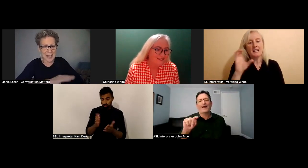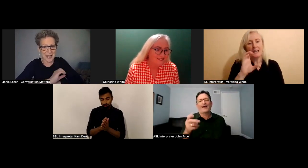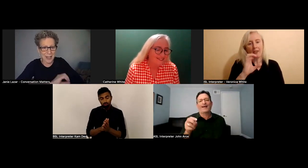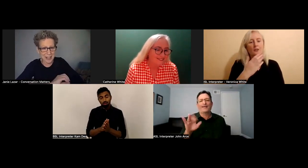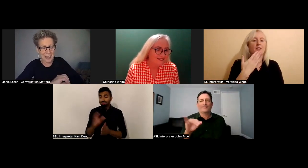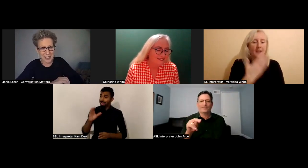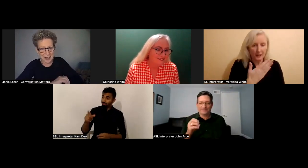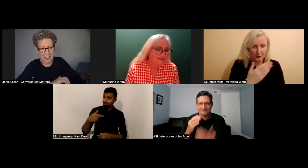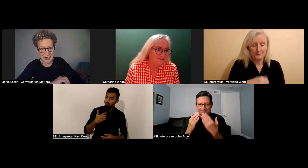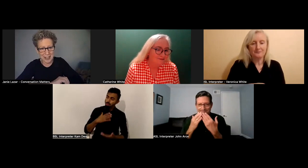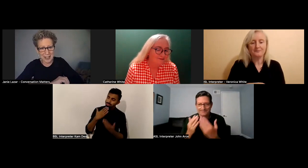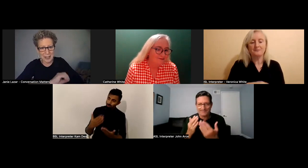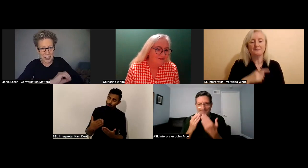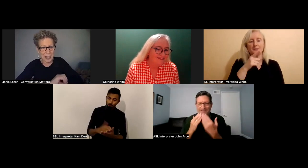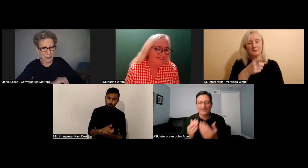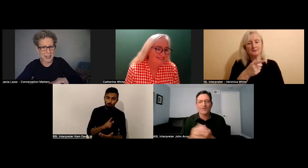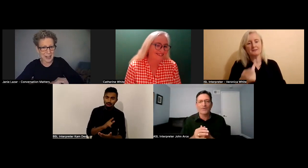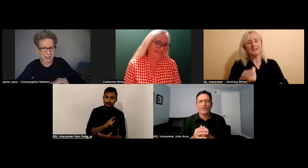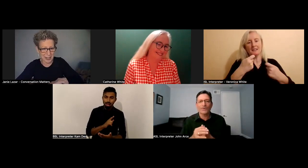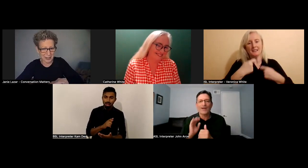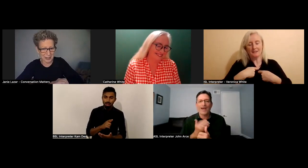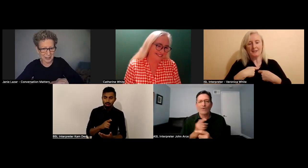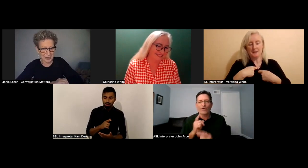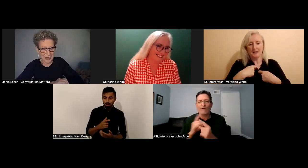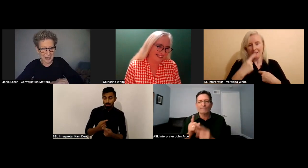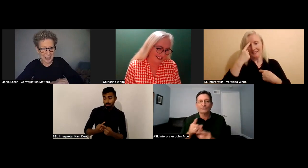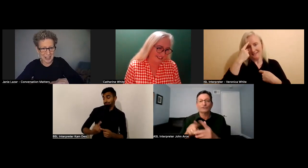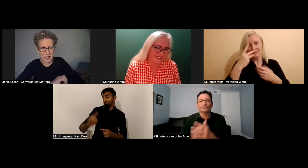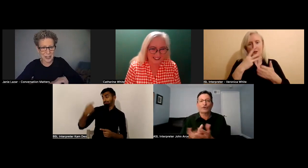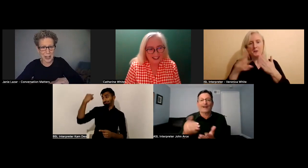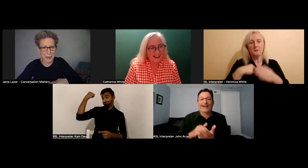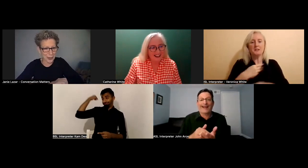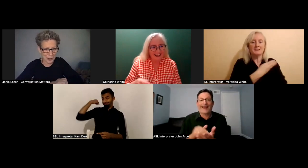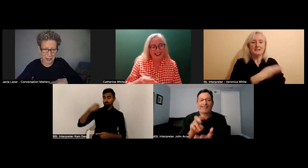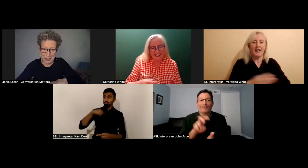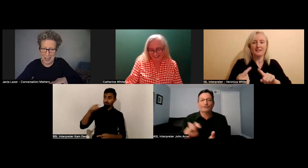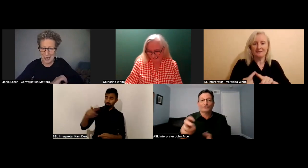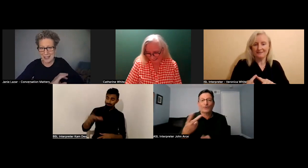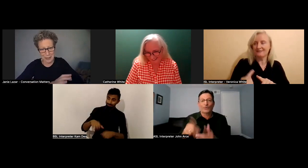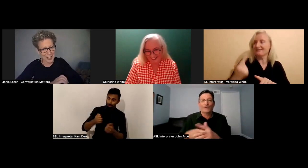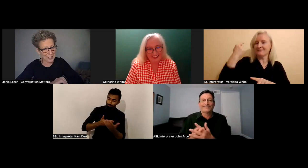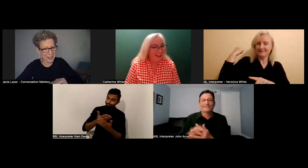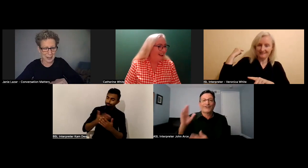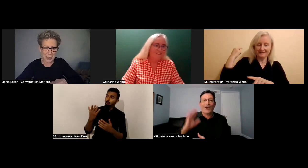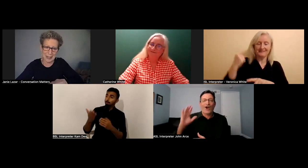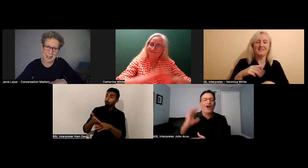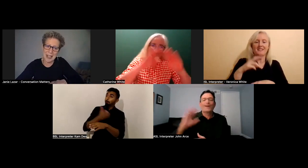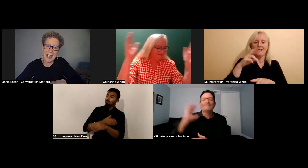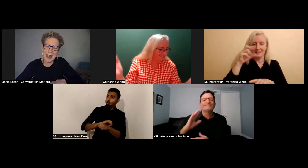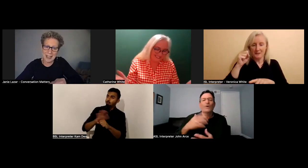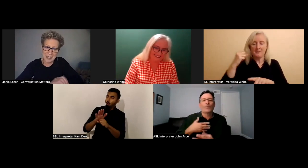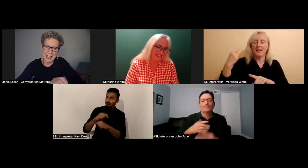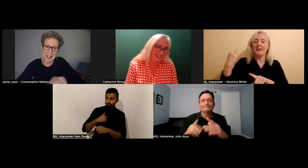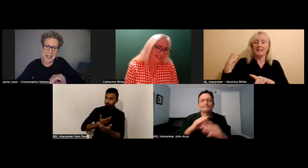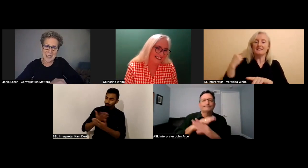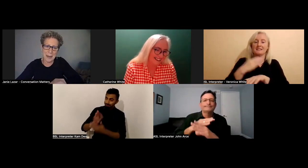done is reignited the journey that we started on. It's just that COVID got in the way and everything else in the world.